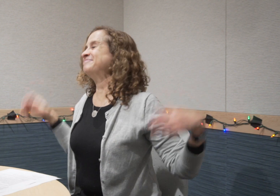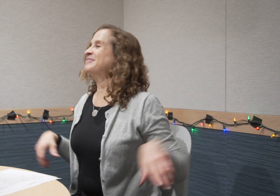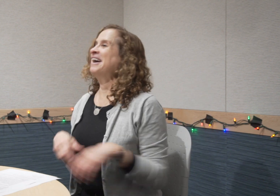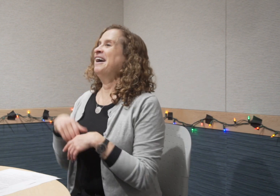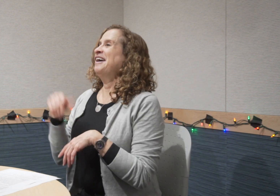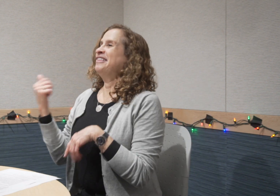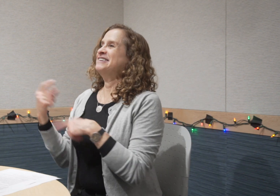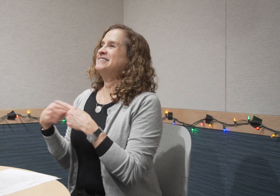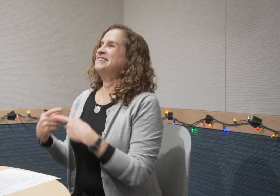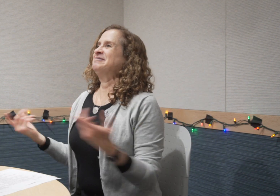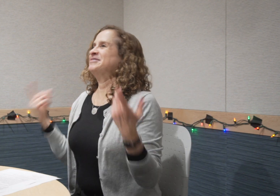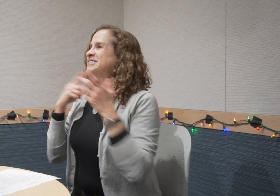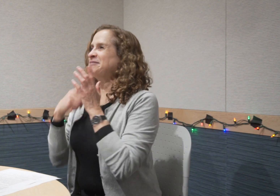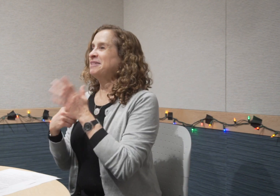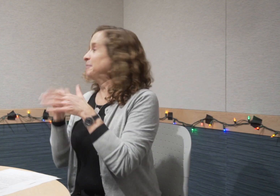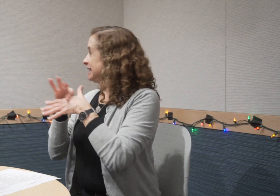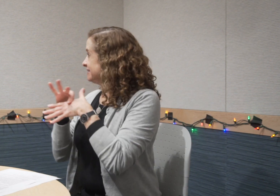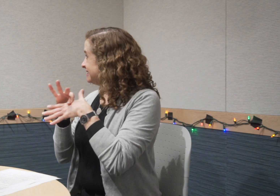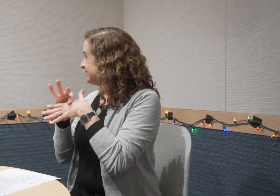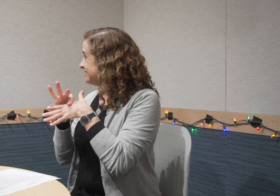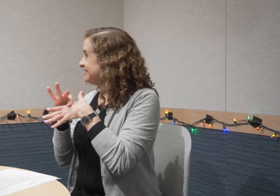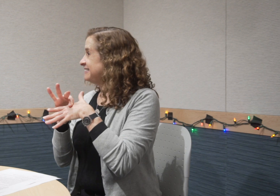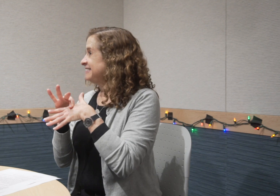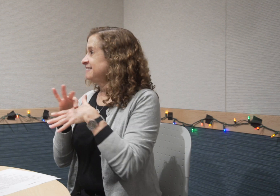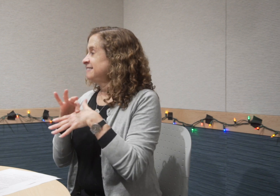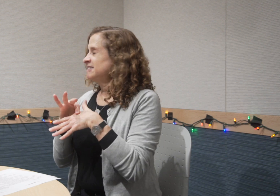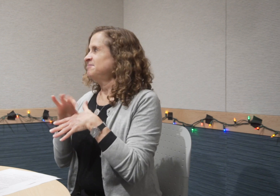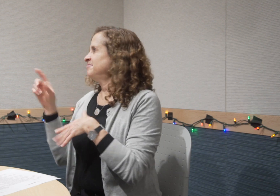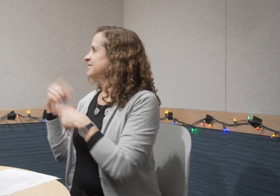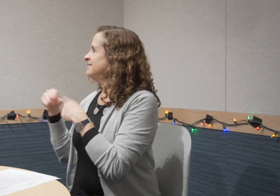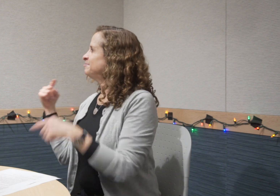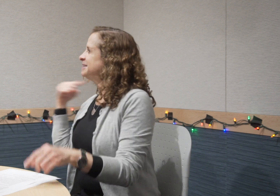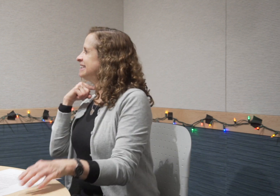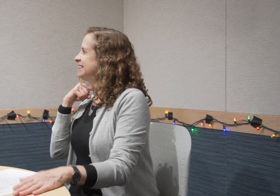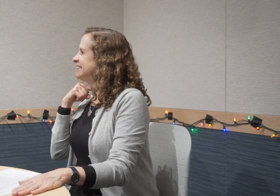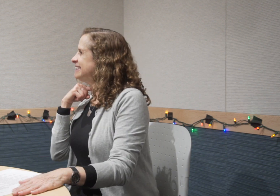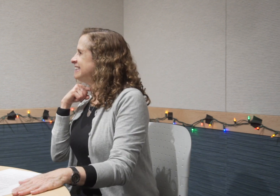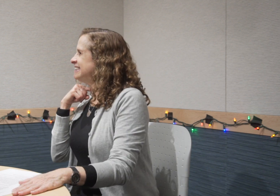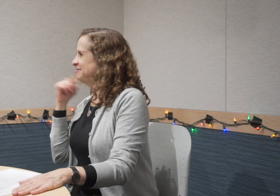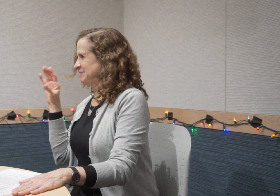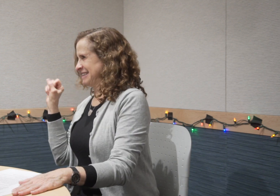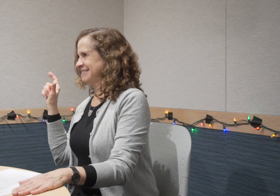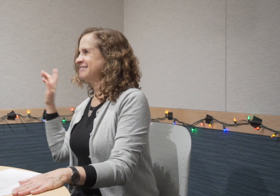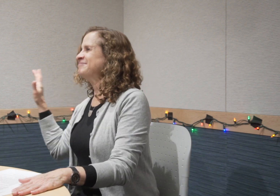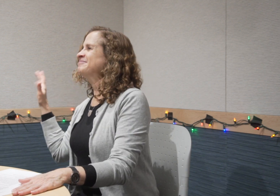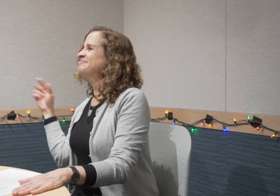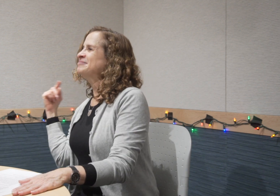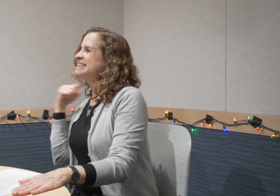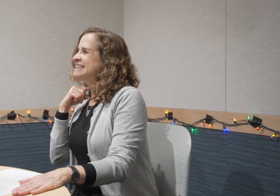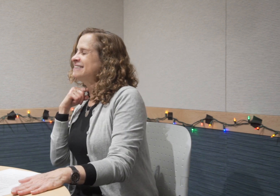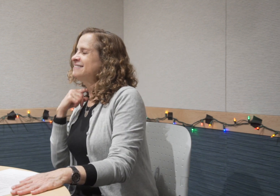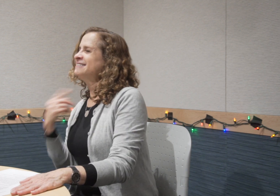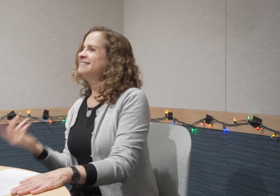So other sign like meat. They say meat. In BSL, this is